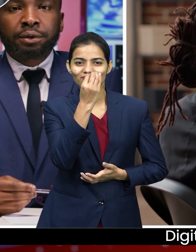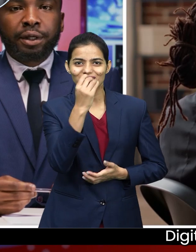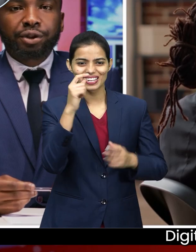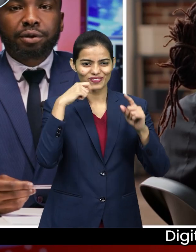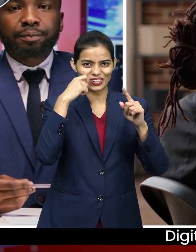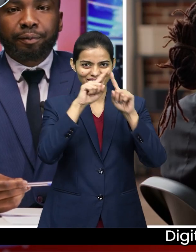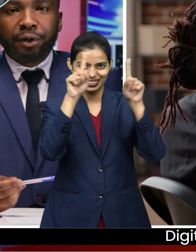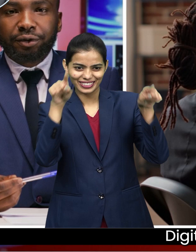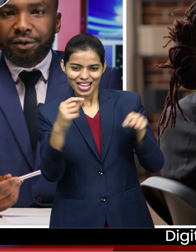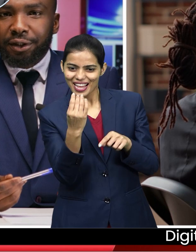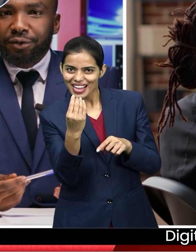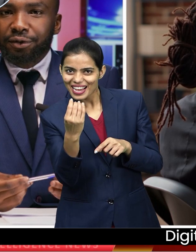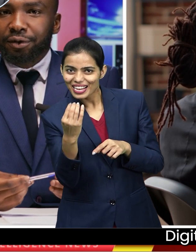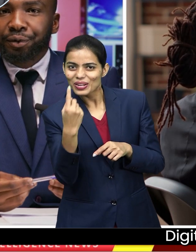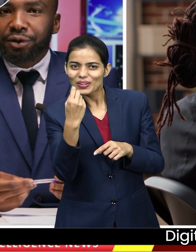Digital.